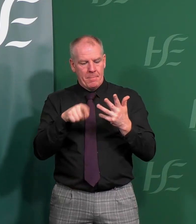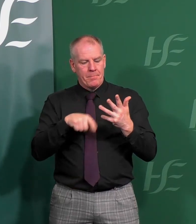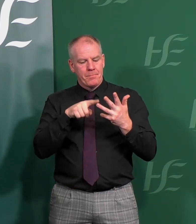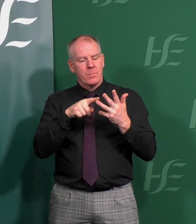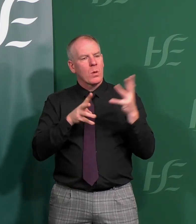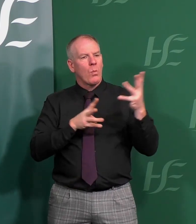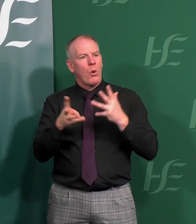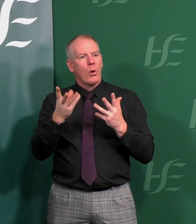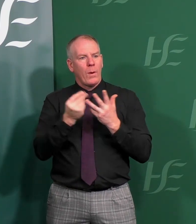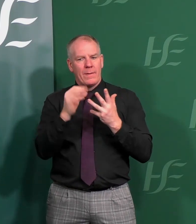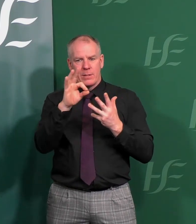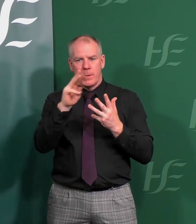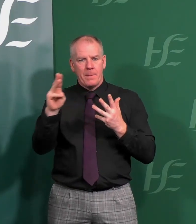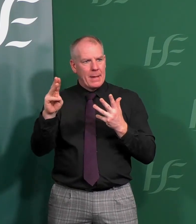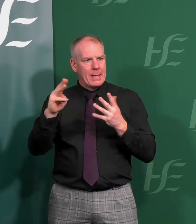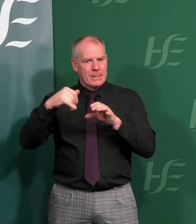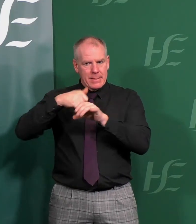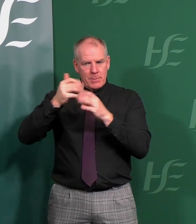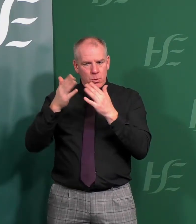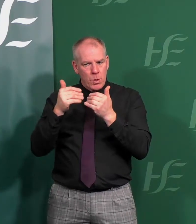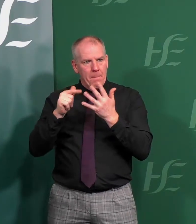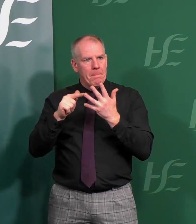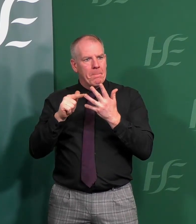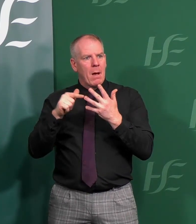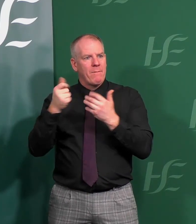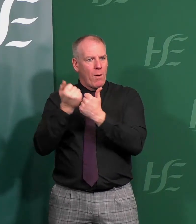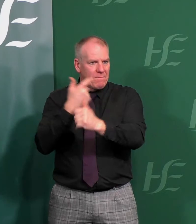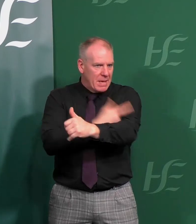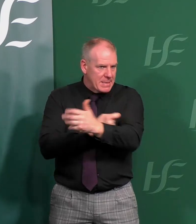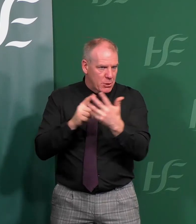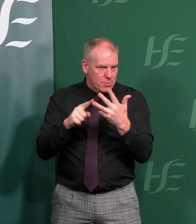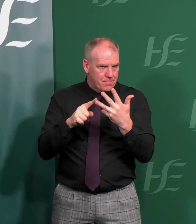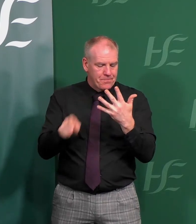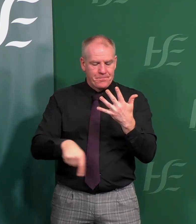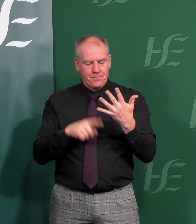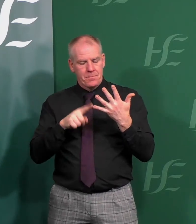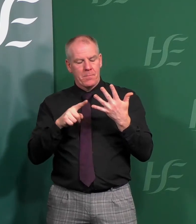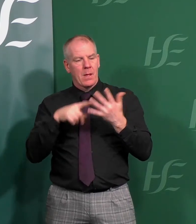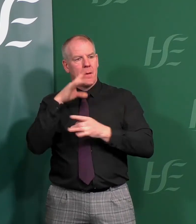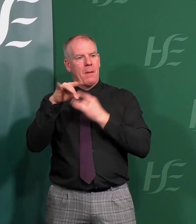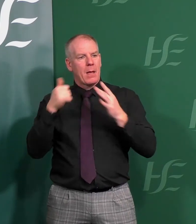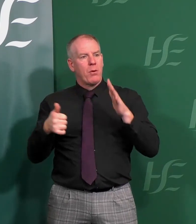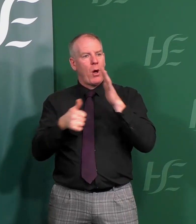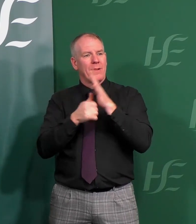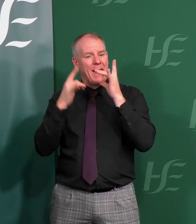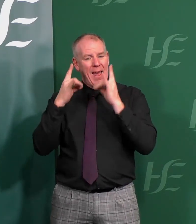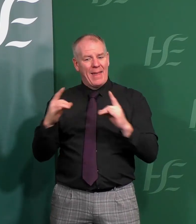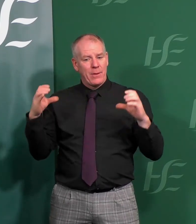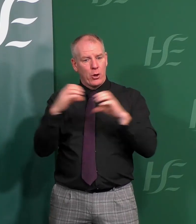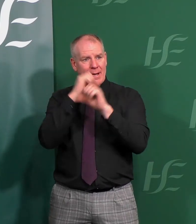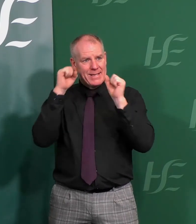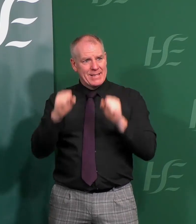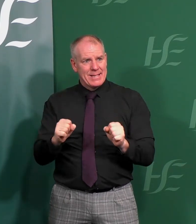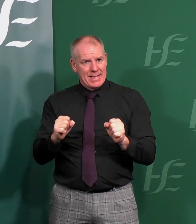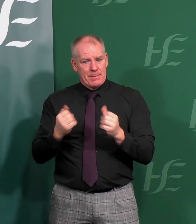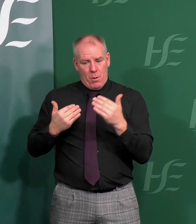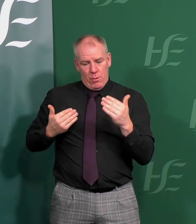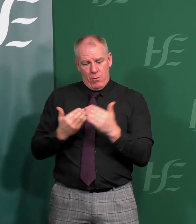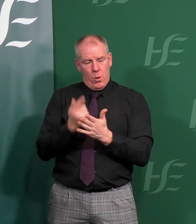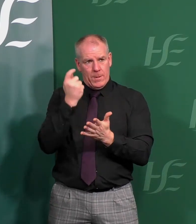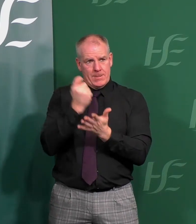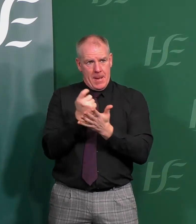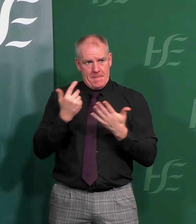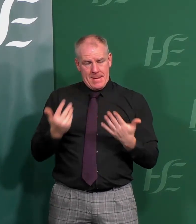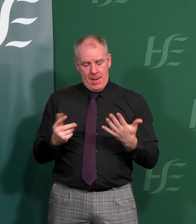the GPs and pharmacy overall, general practice and pharmacy, prioritisation of the healthcare system throughout this period, as I mentioned